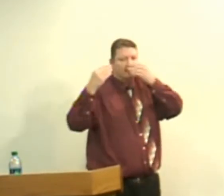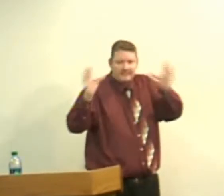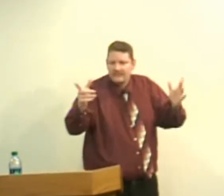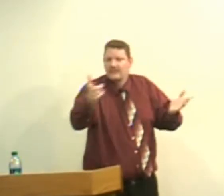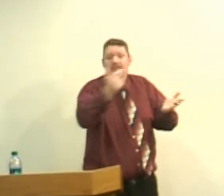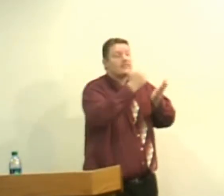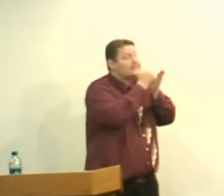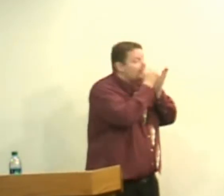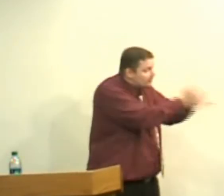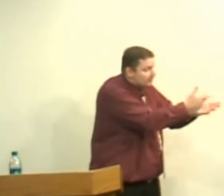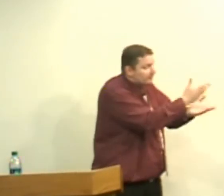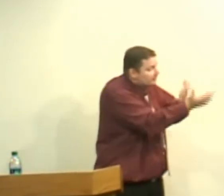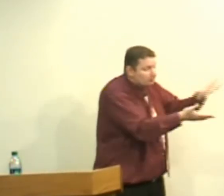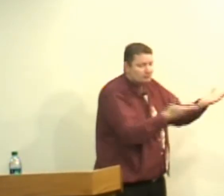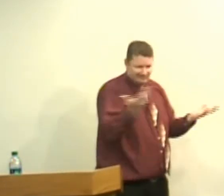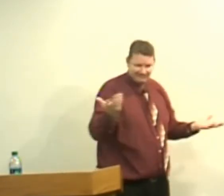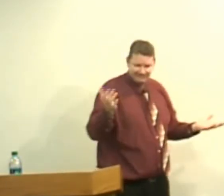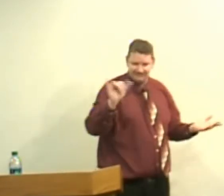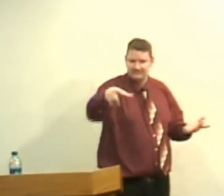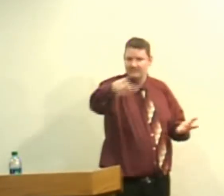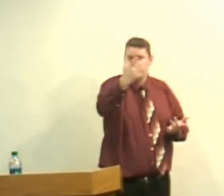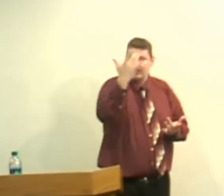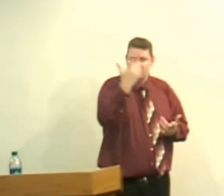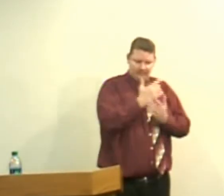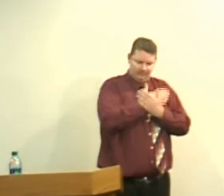no matter what. Continue to help them.